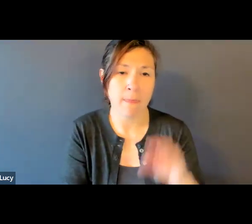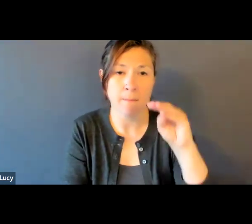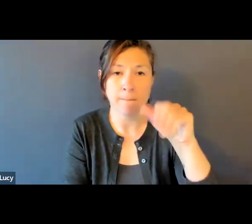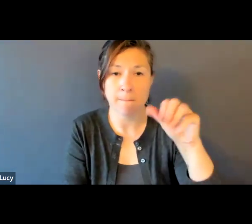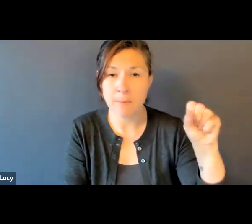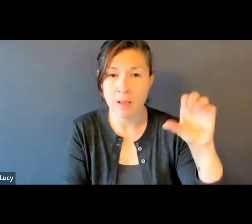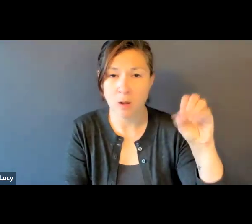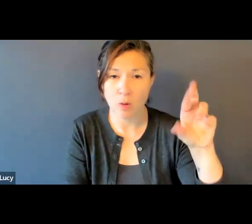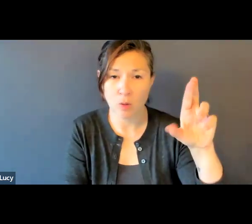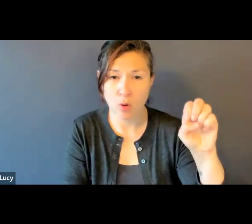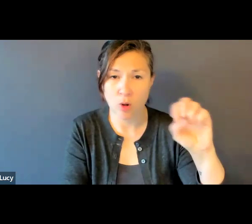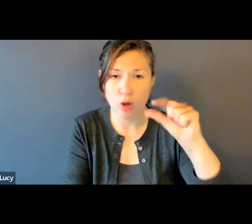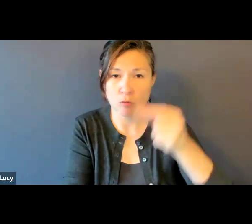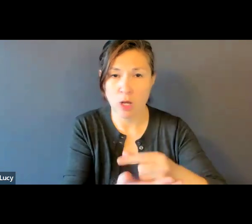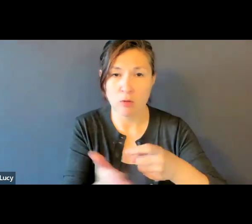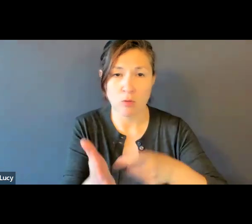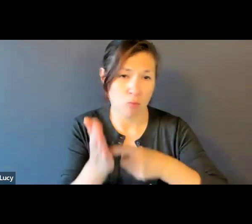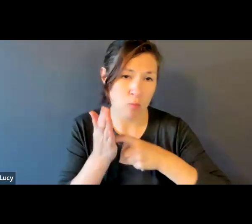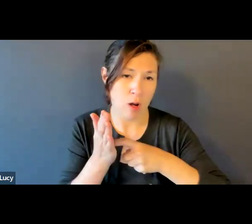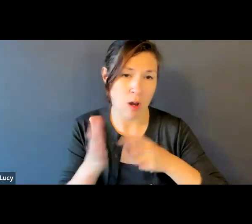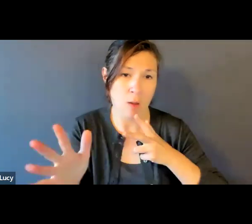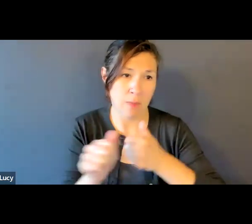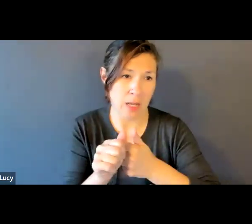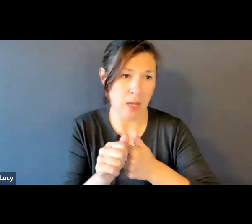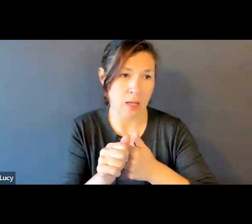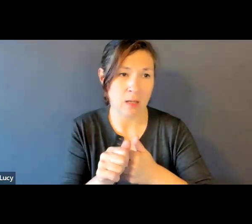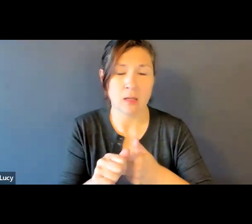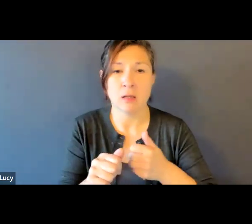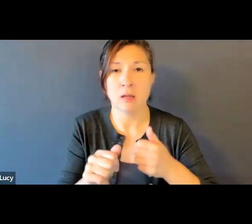graduation requirements update. Let's aim to keep the